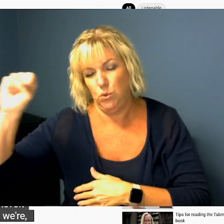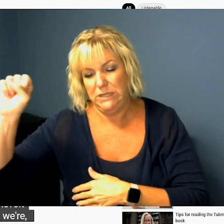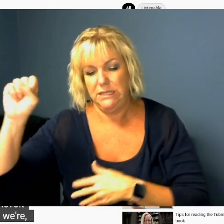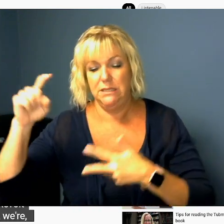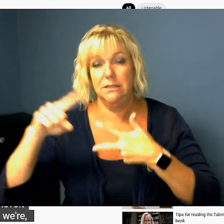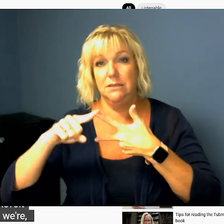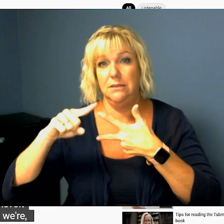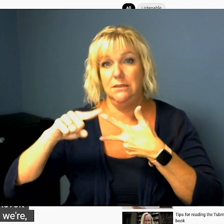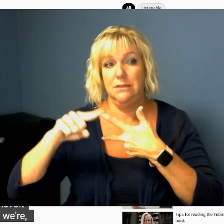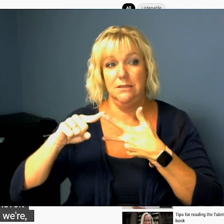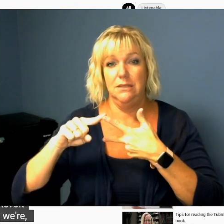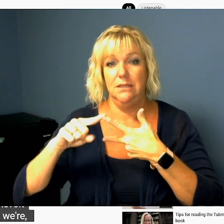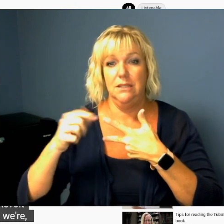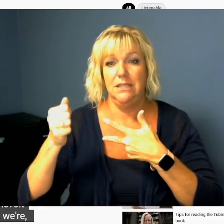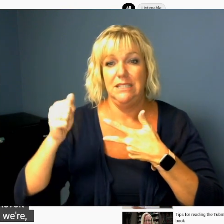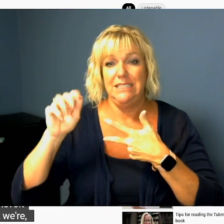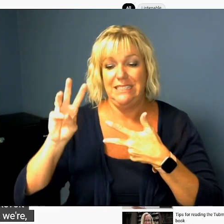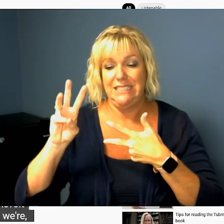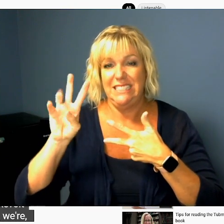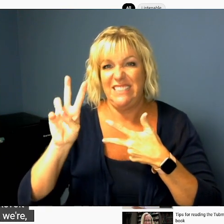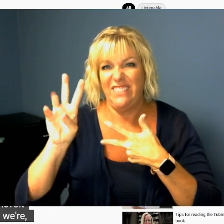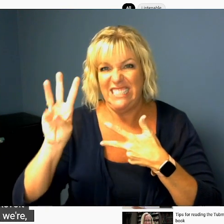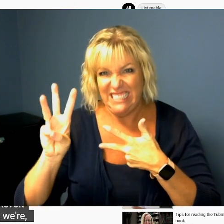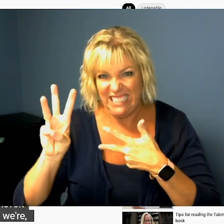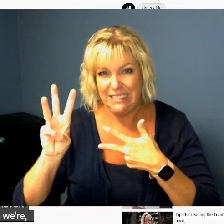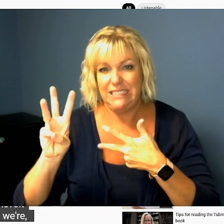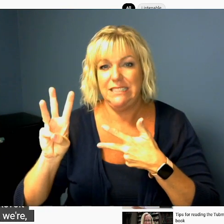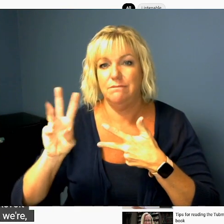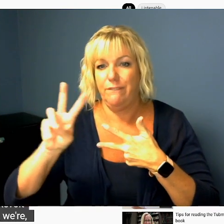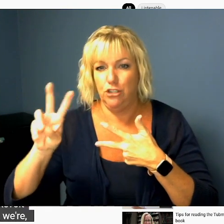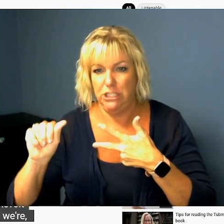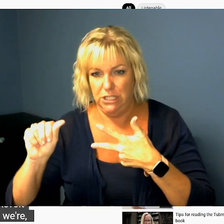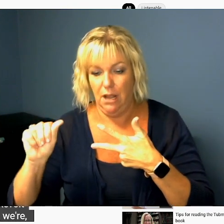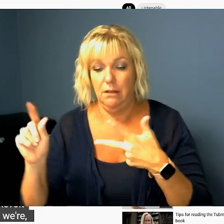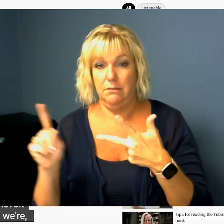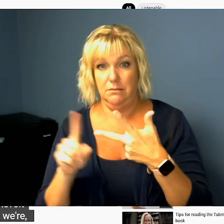Southwest, the Pueblo Revolt is going to happen in